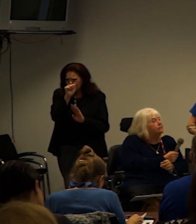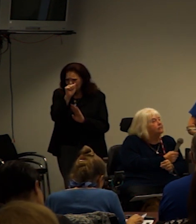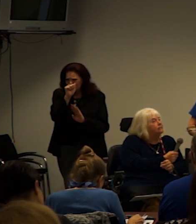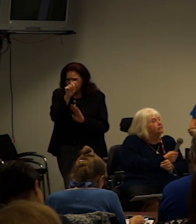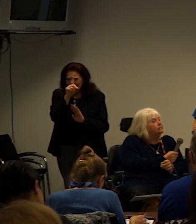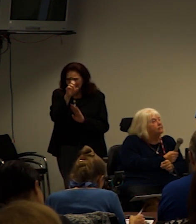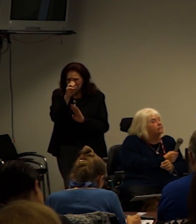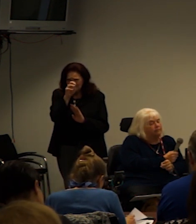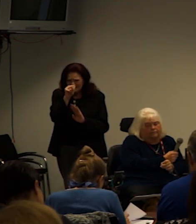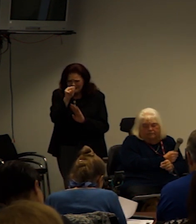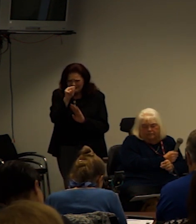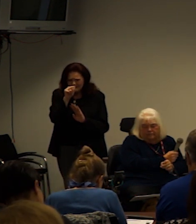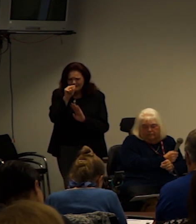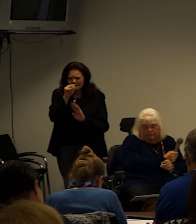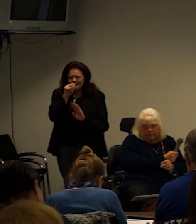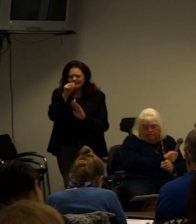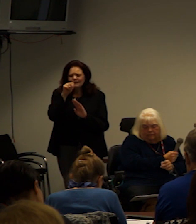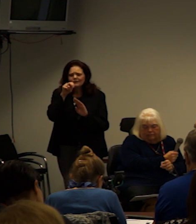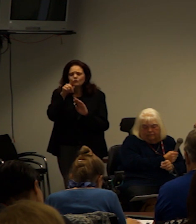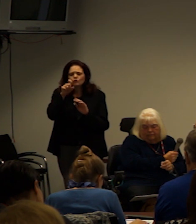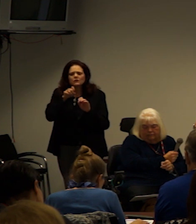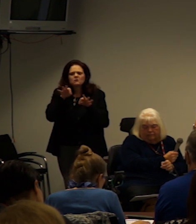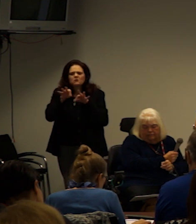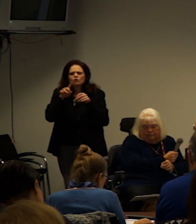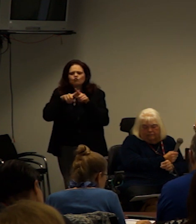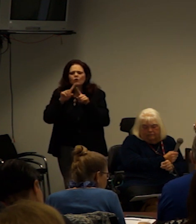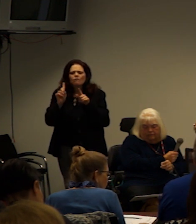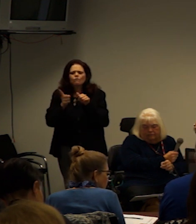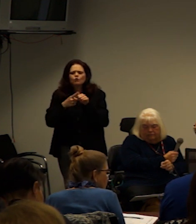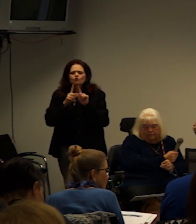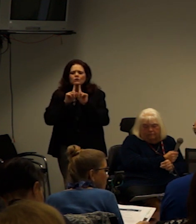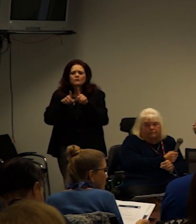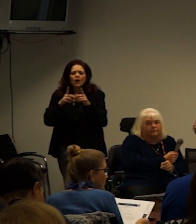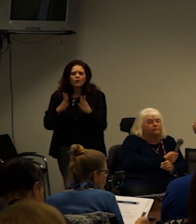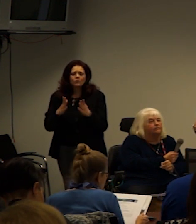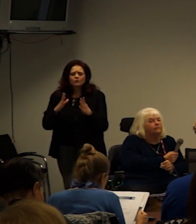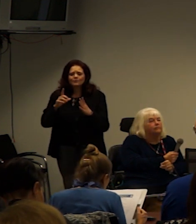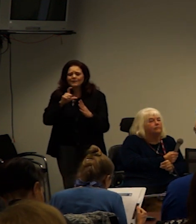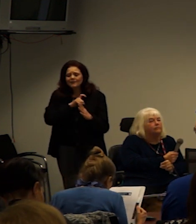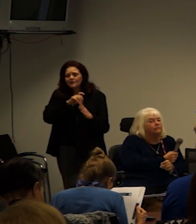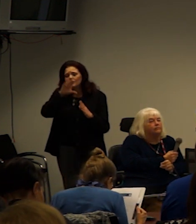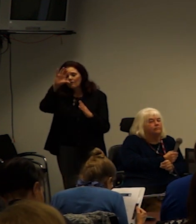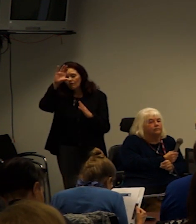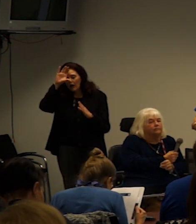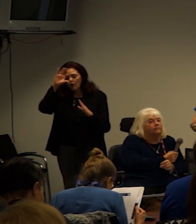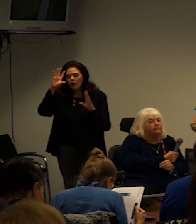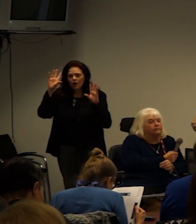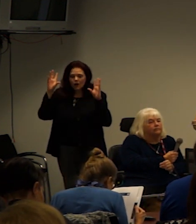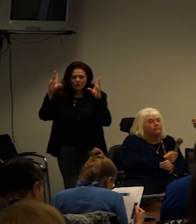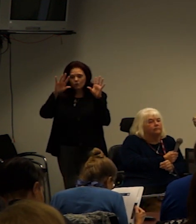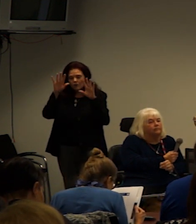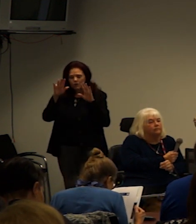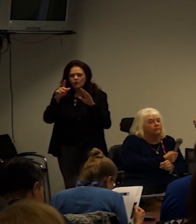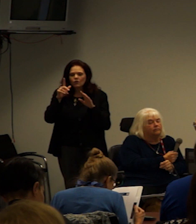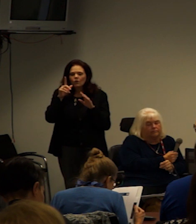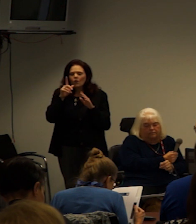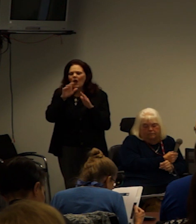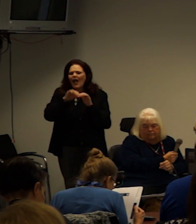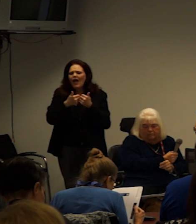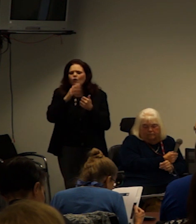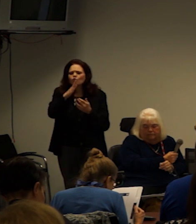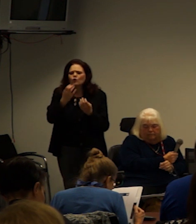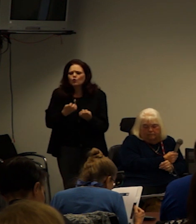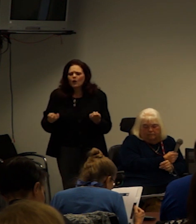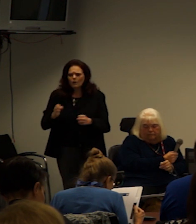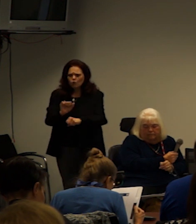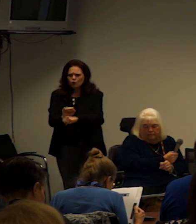to a first responder or somebody doing search and rescue. Understand your own equipment. I know how my prosthesis comes